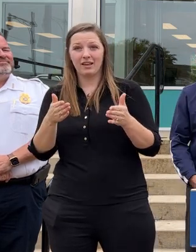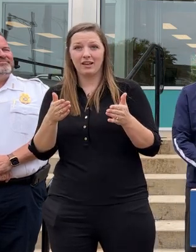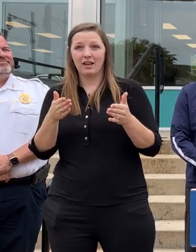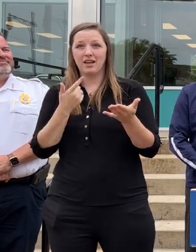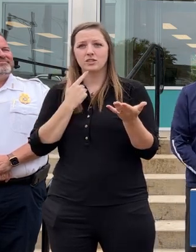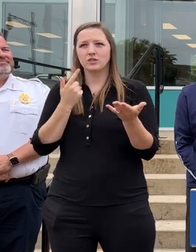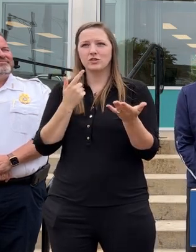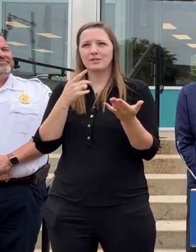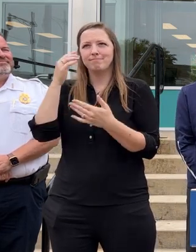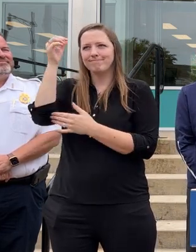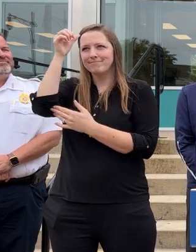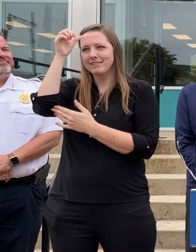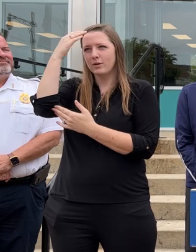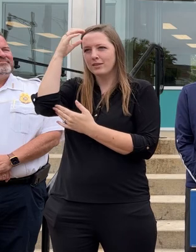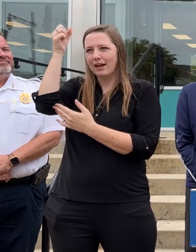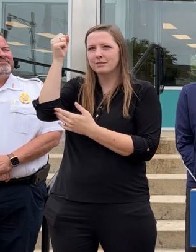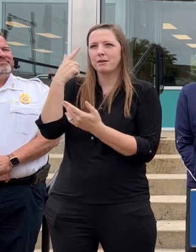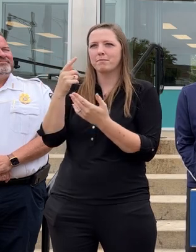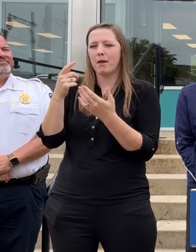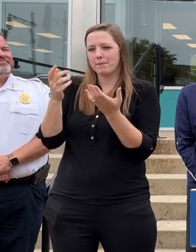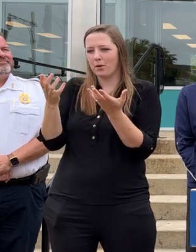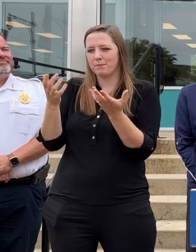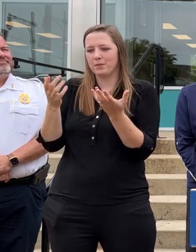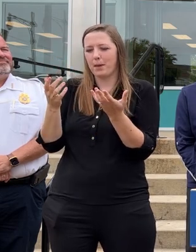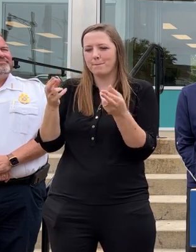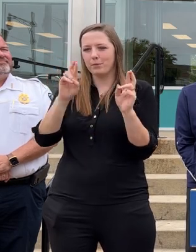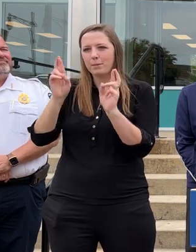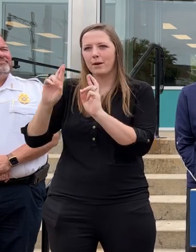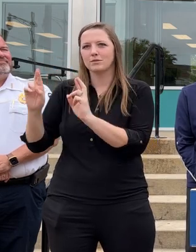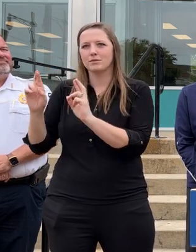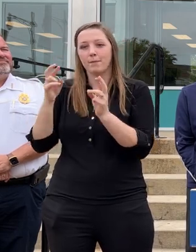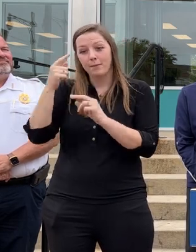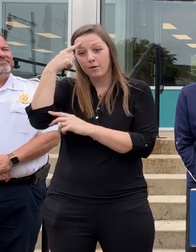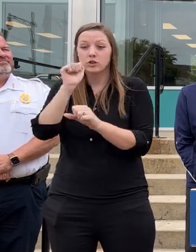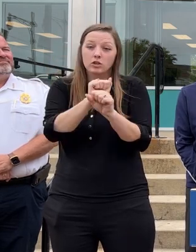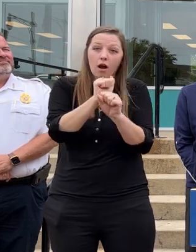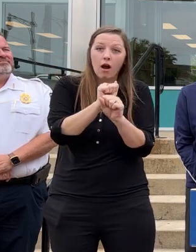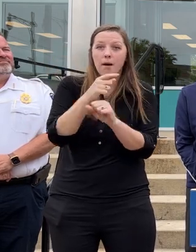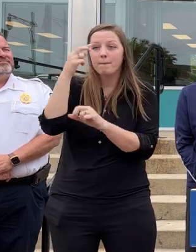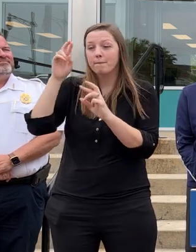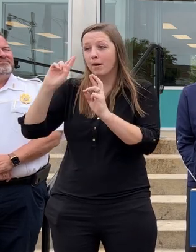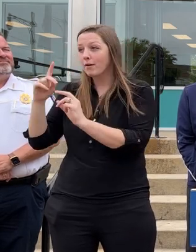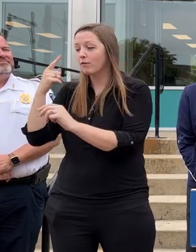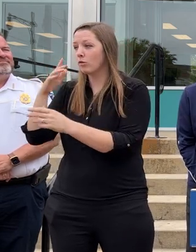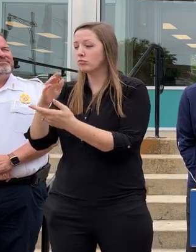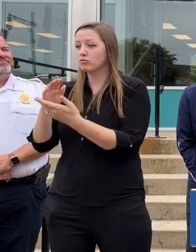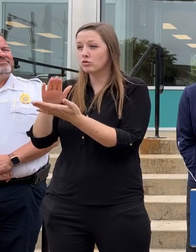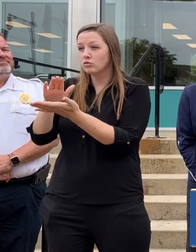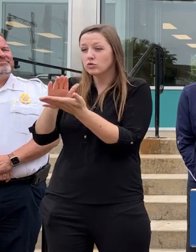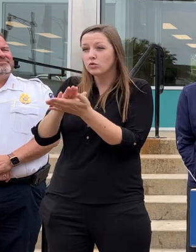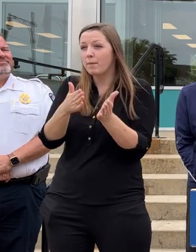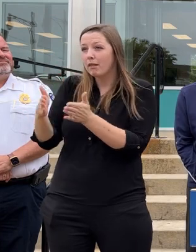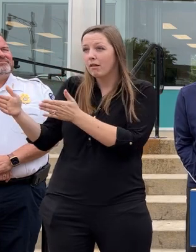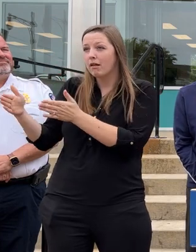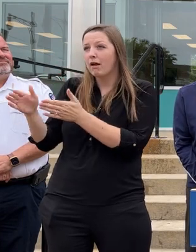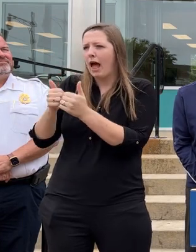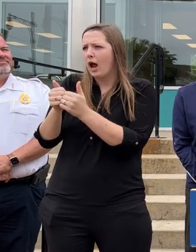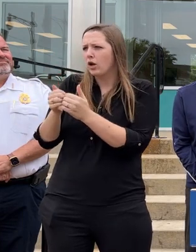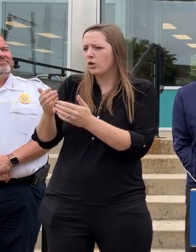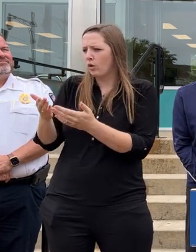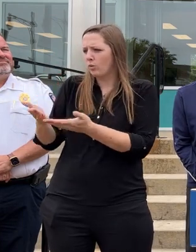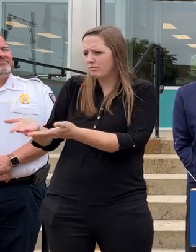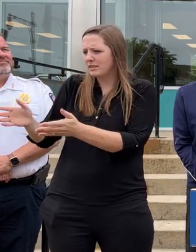of preparedness. Libraries help people prepare for jobs, prepare for school, prepare for everything from how to raise a family to how